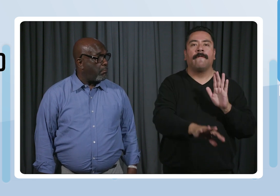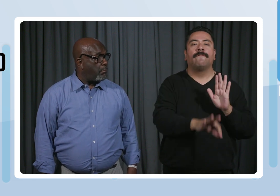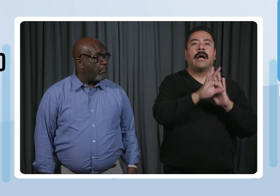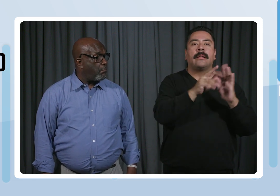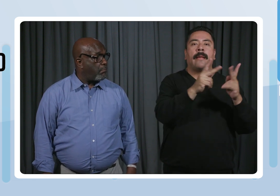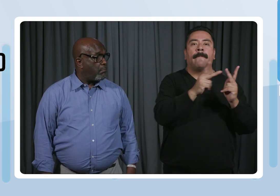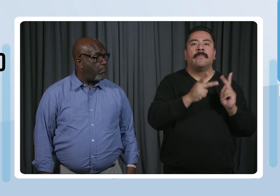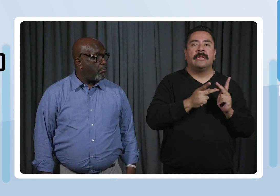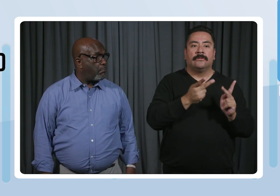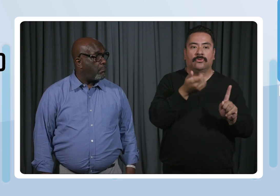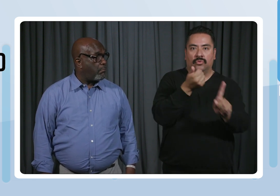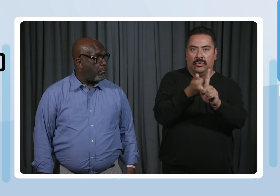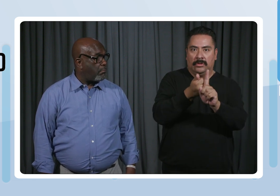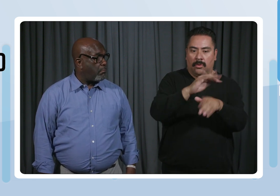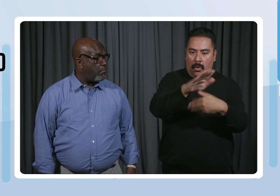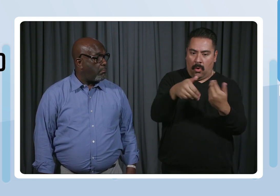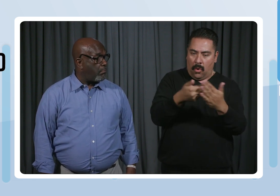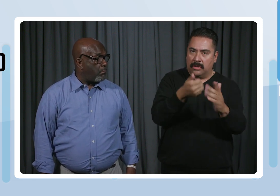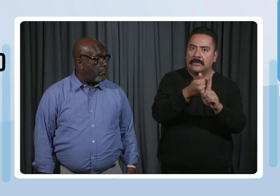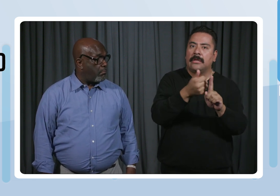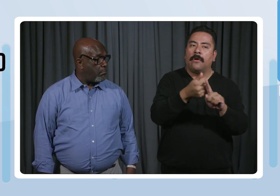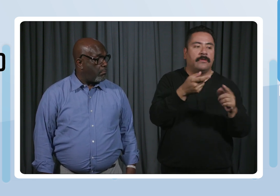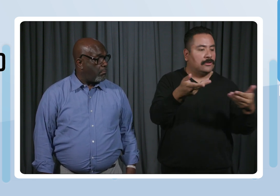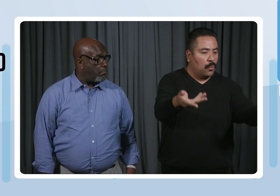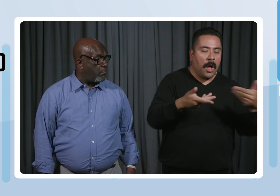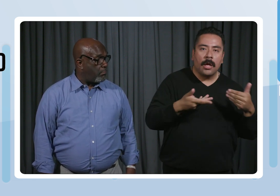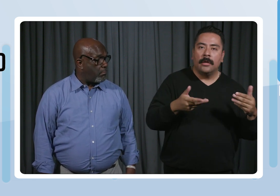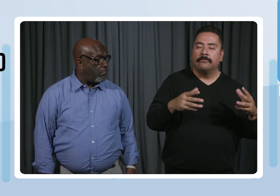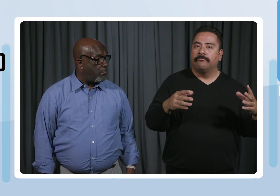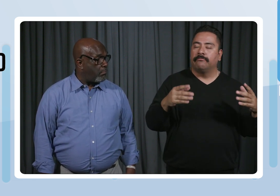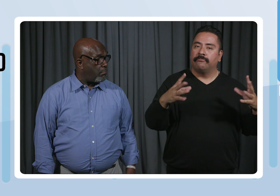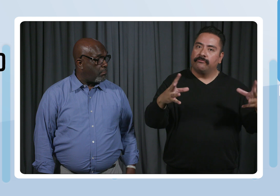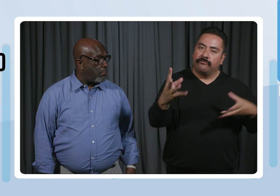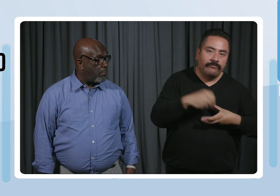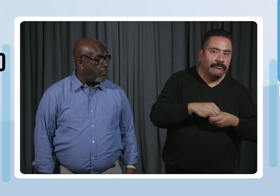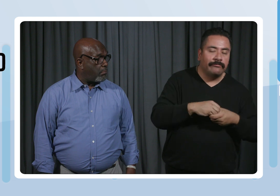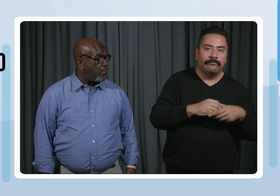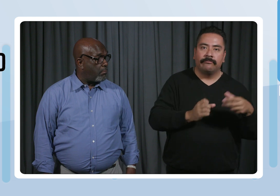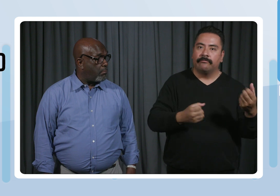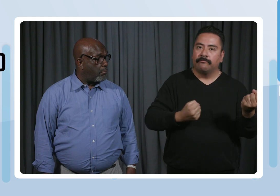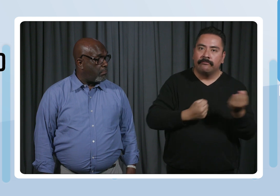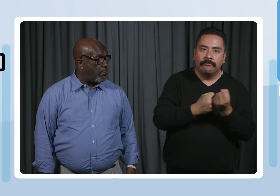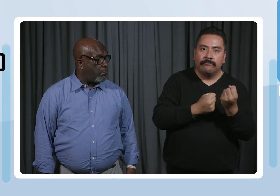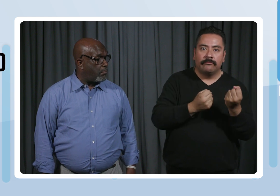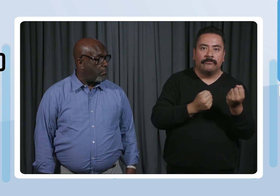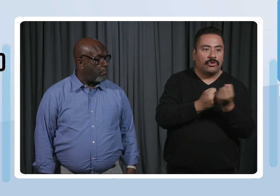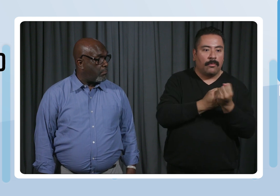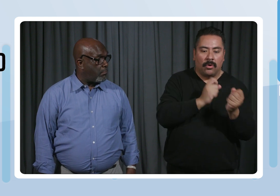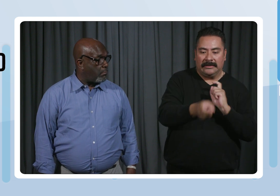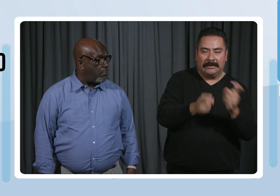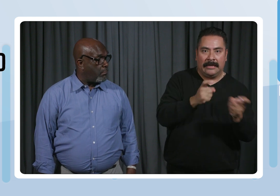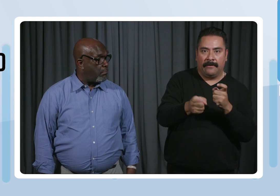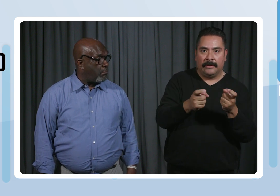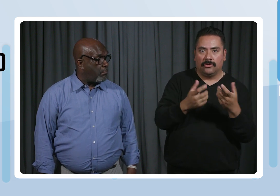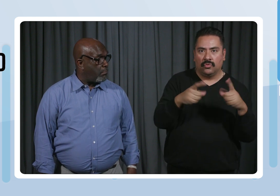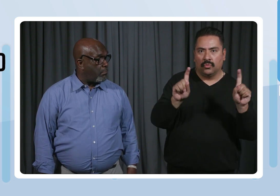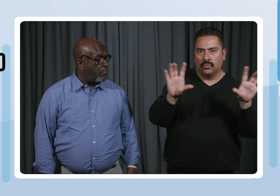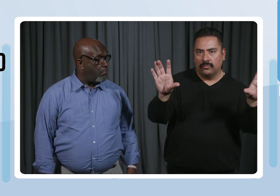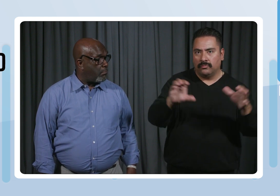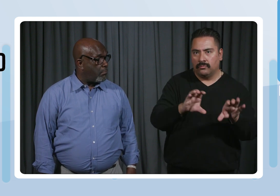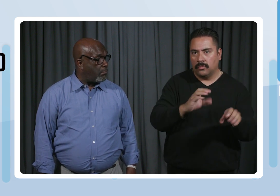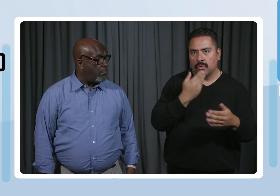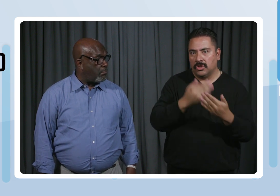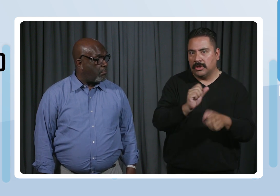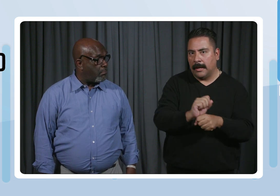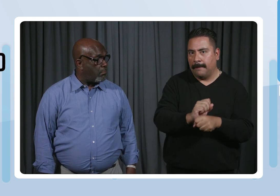being your whole self is welcome, celebrated, accepted, and you are given the supports you need to succeed. Yeah, I think that's such a